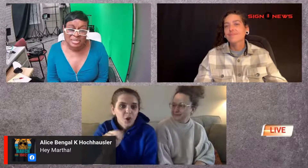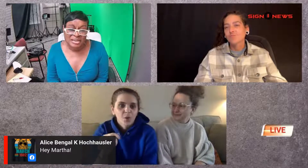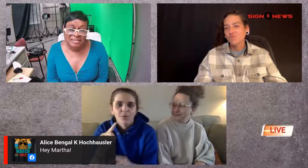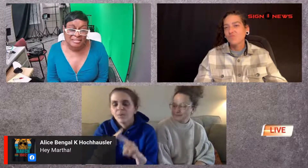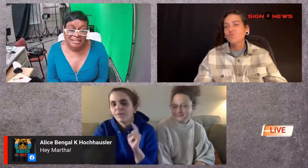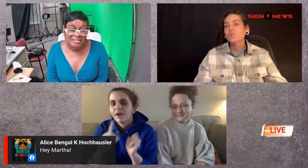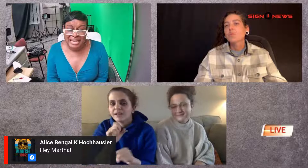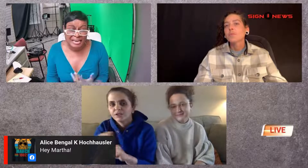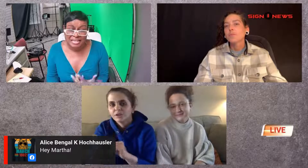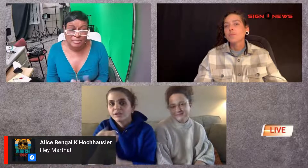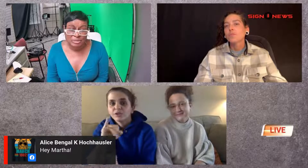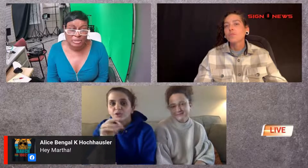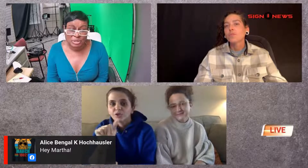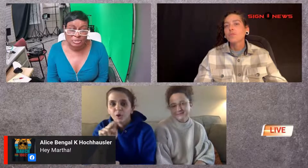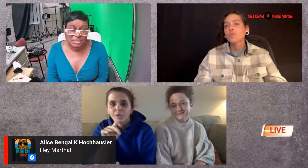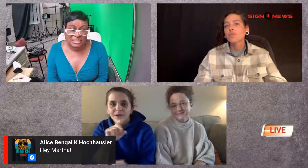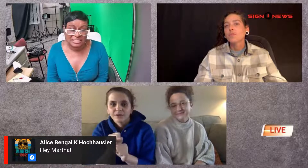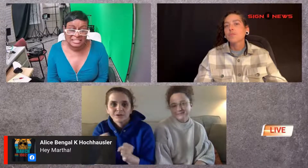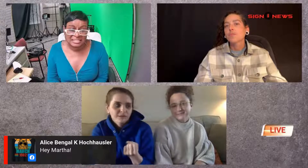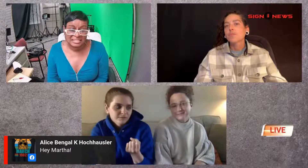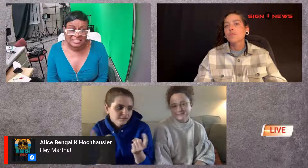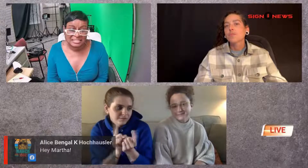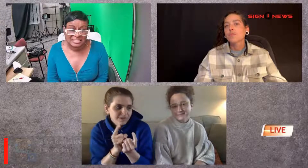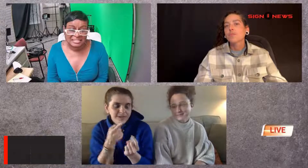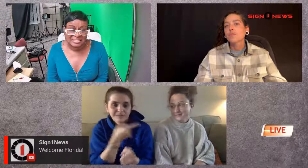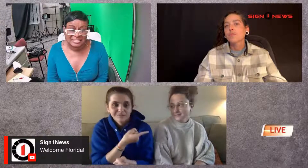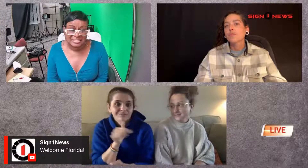Well, there's really not a lot to analyze about Joan.